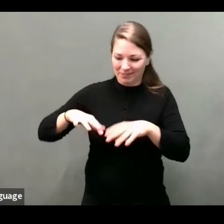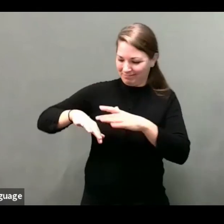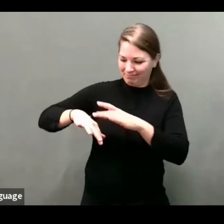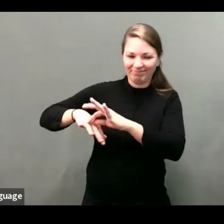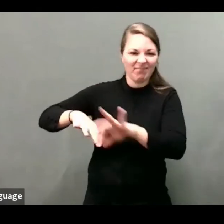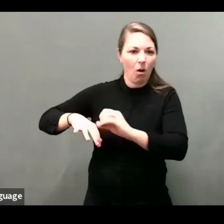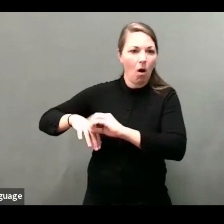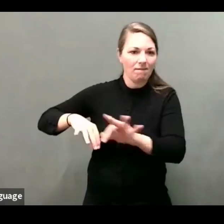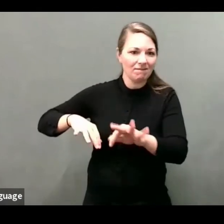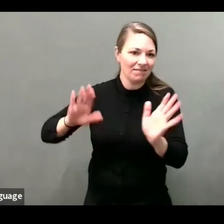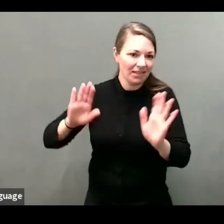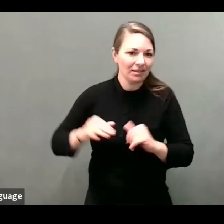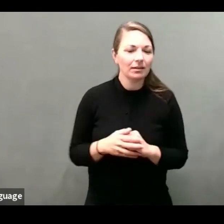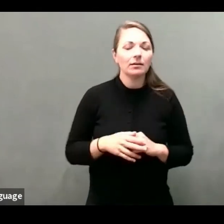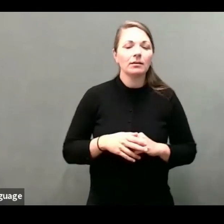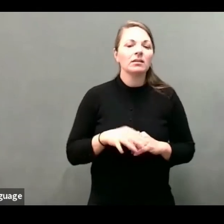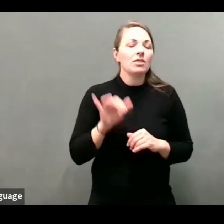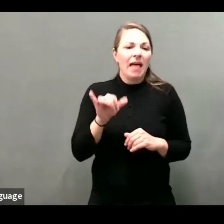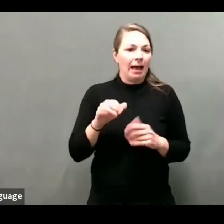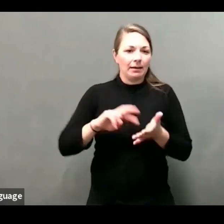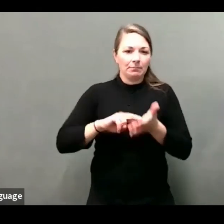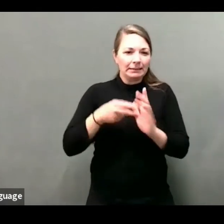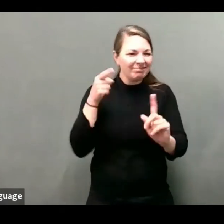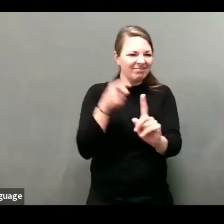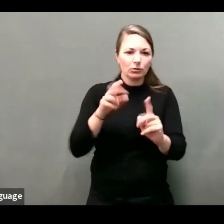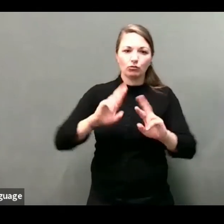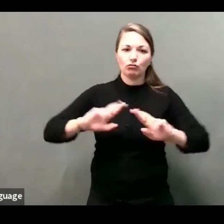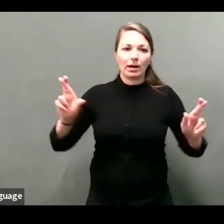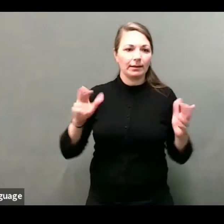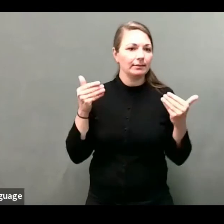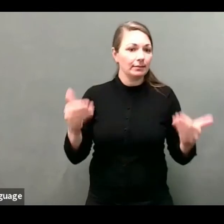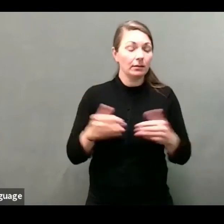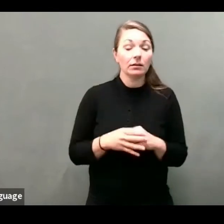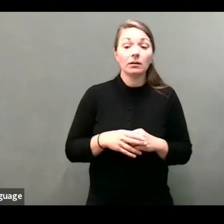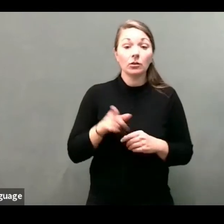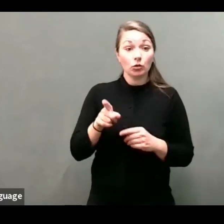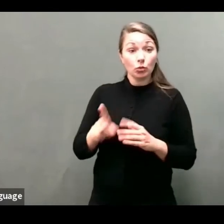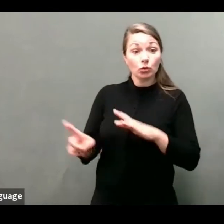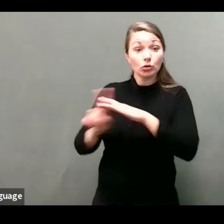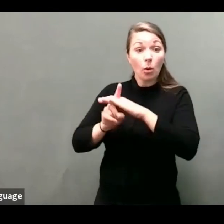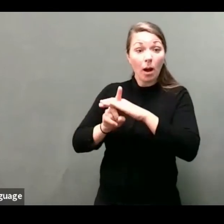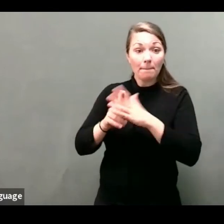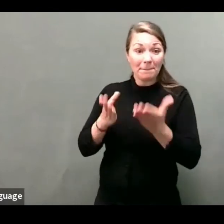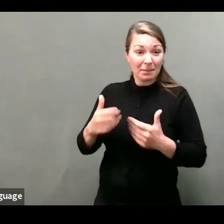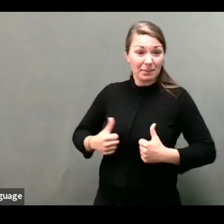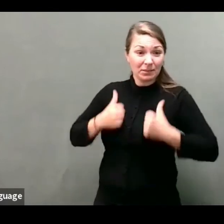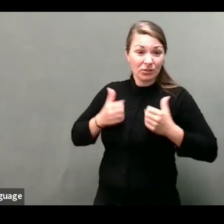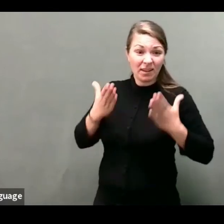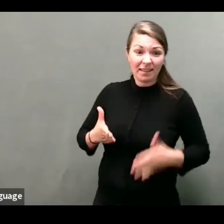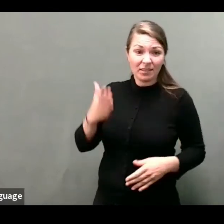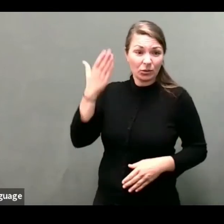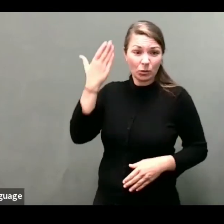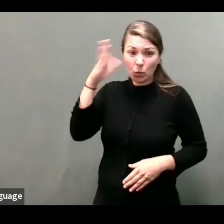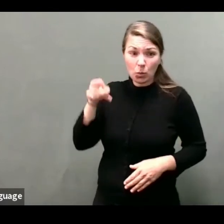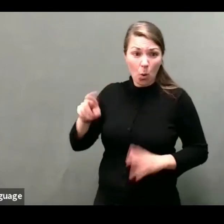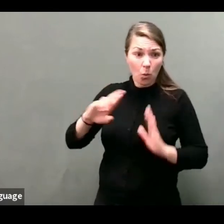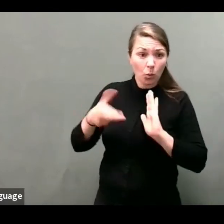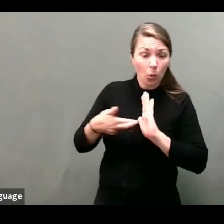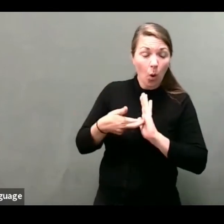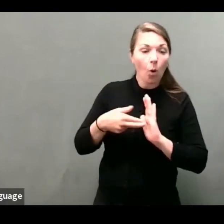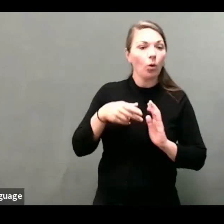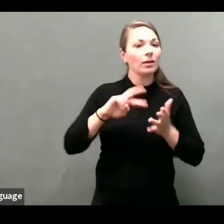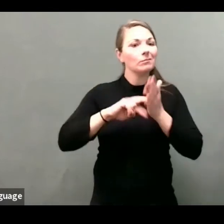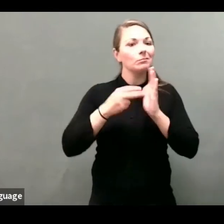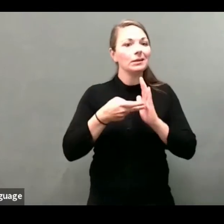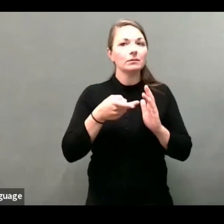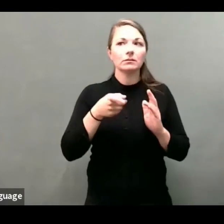obviously, when you first show up, a survivor may not know what your role is, and so you also should be ready to describe what you're there